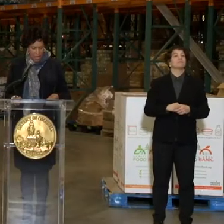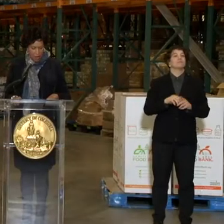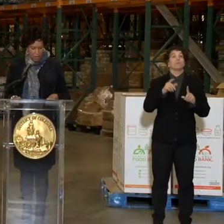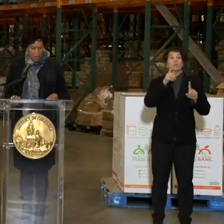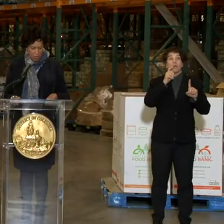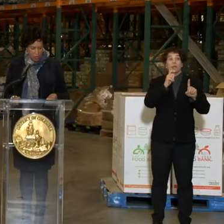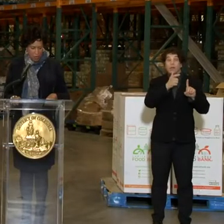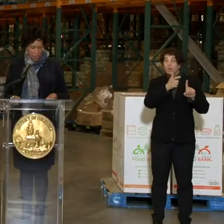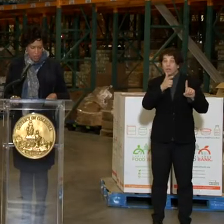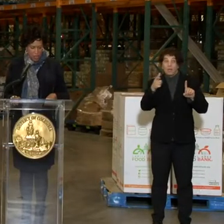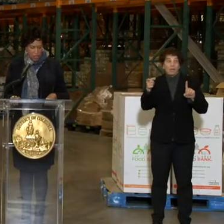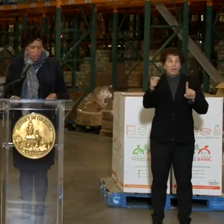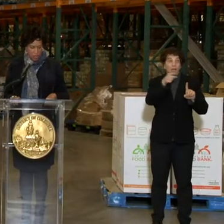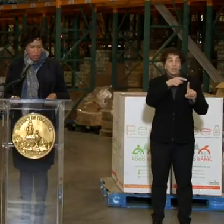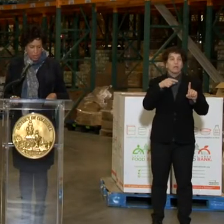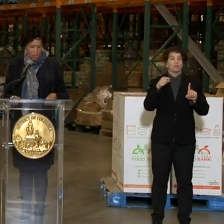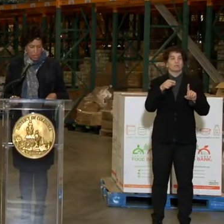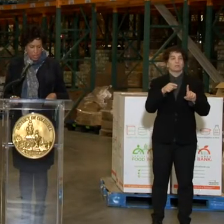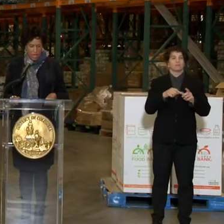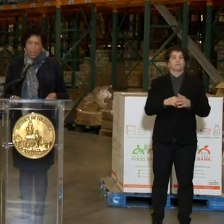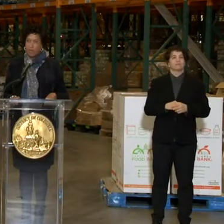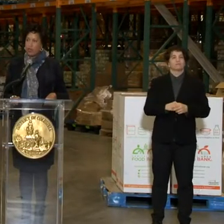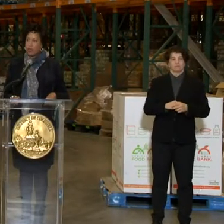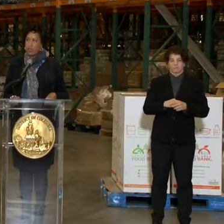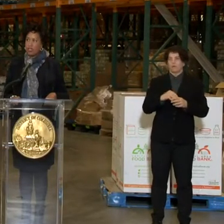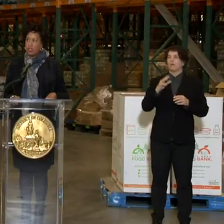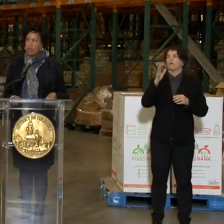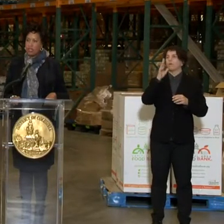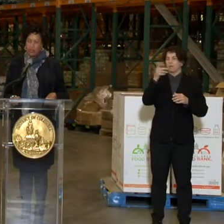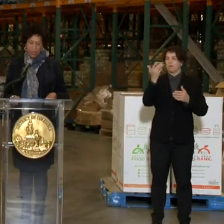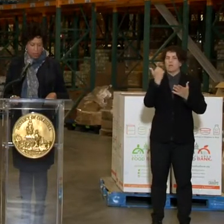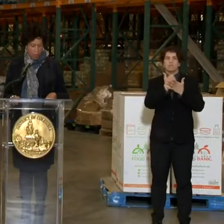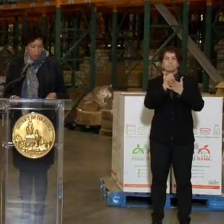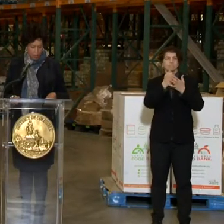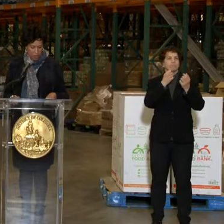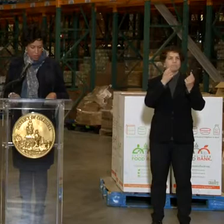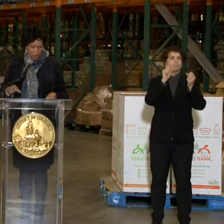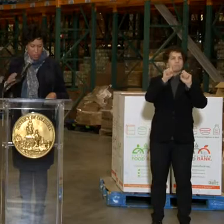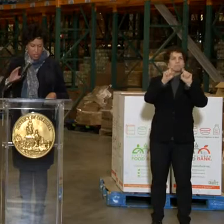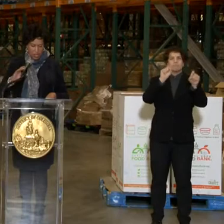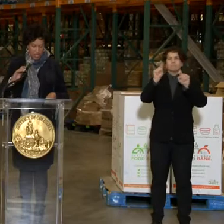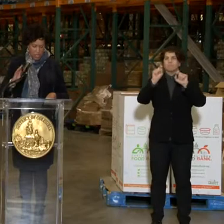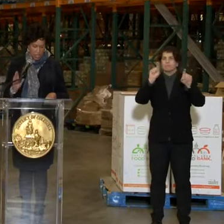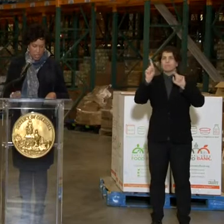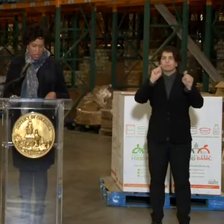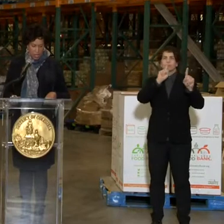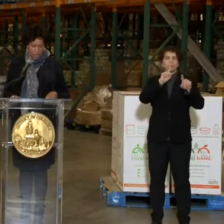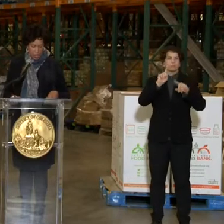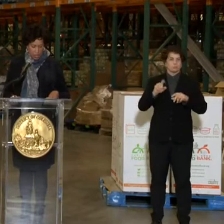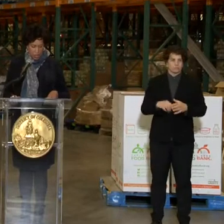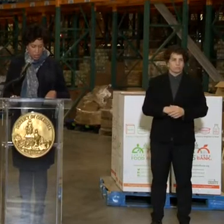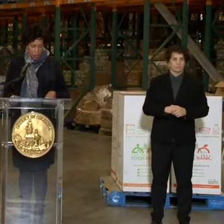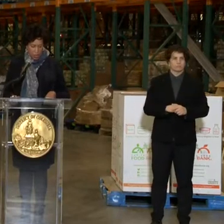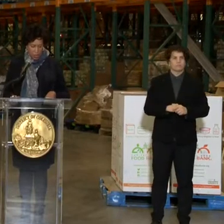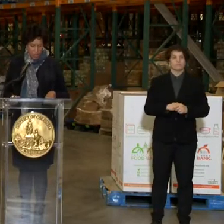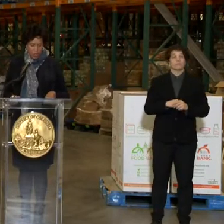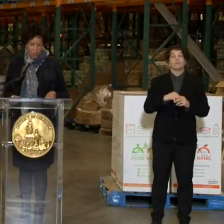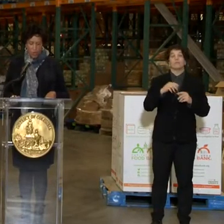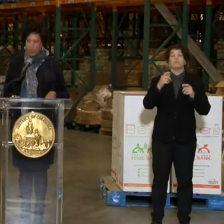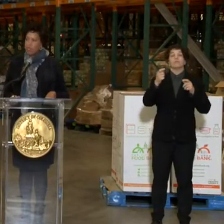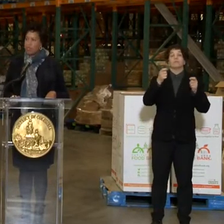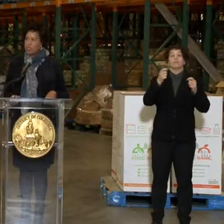me with some of your questions, including Laura ZEILINGER, who is the Director of the Department of Human Services, Dr.